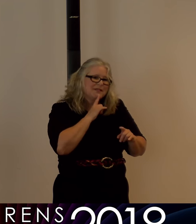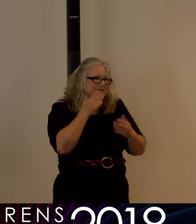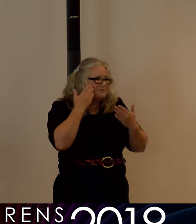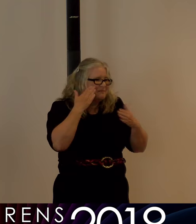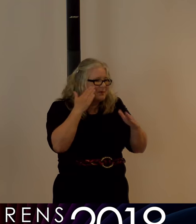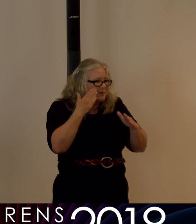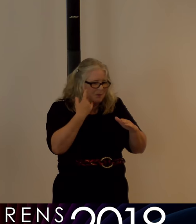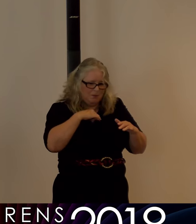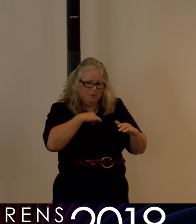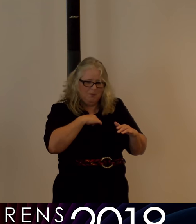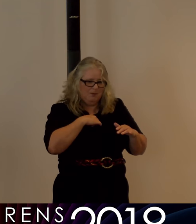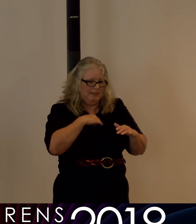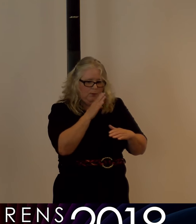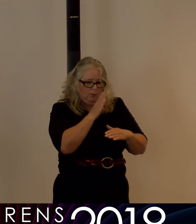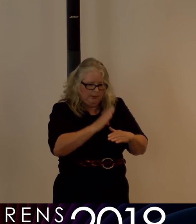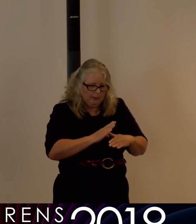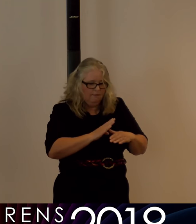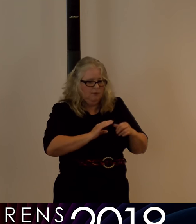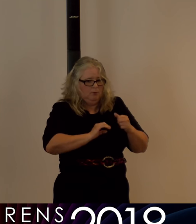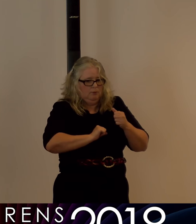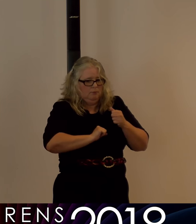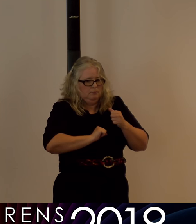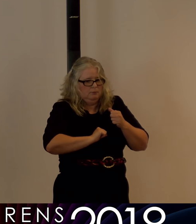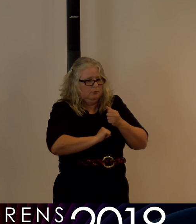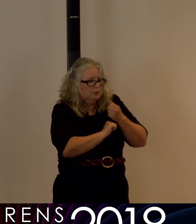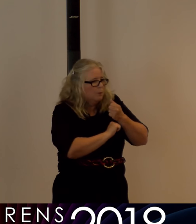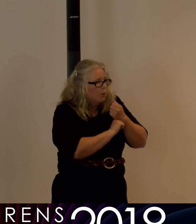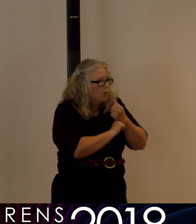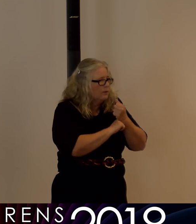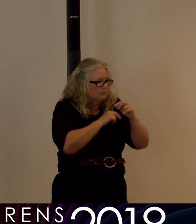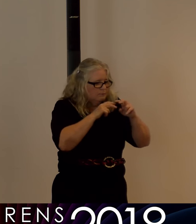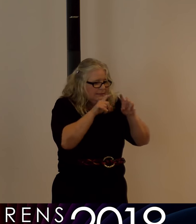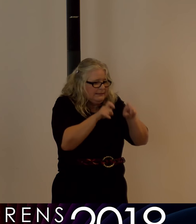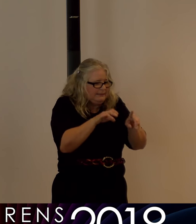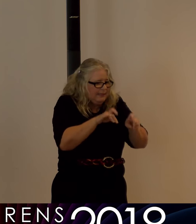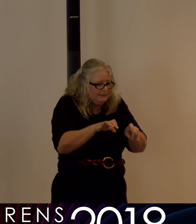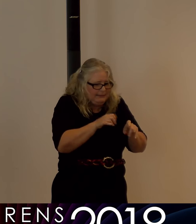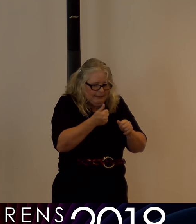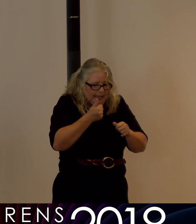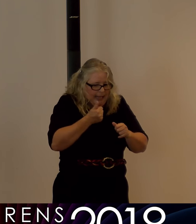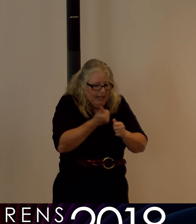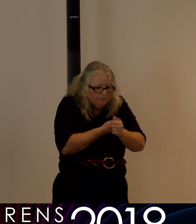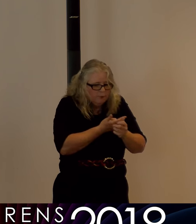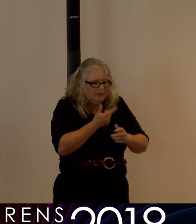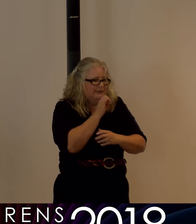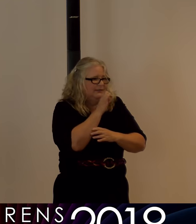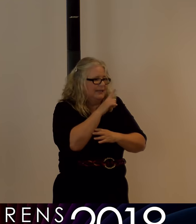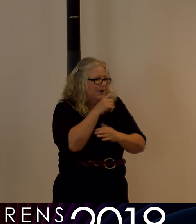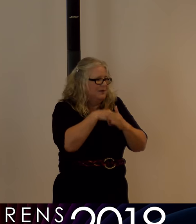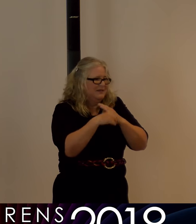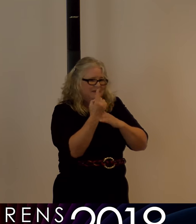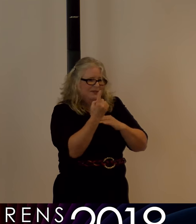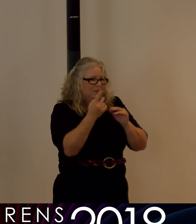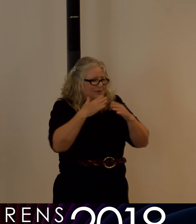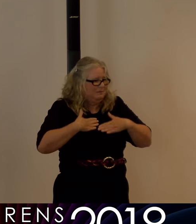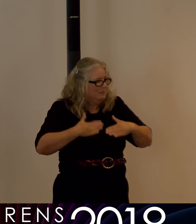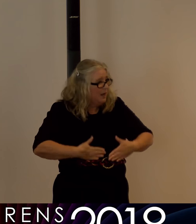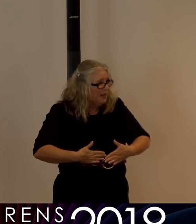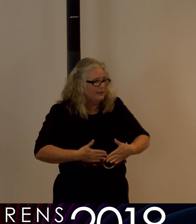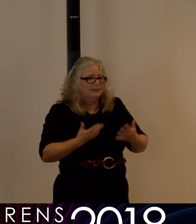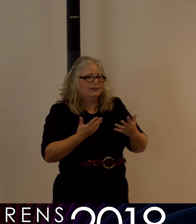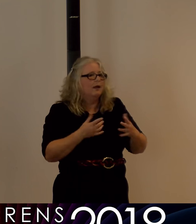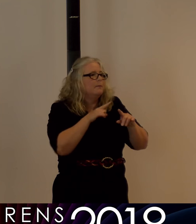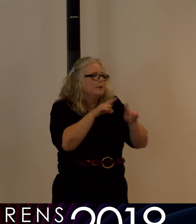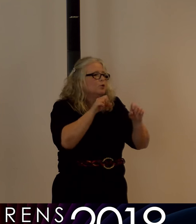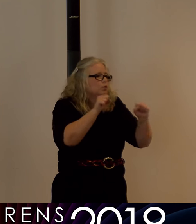sequencing every cell in somebody's body to find out whether they were mosaic, right? We wouldn't do that. But you could test someone's